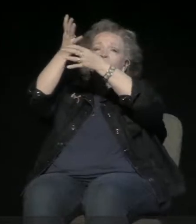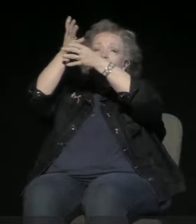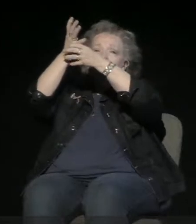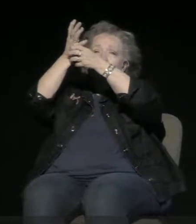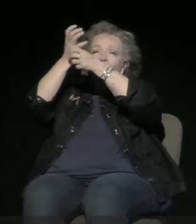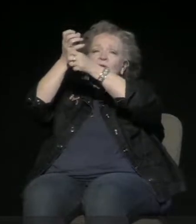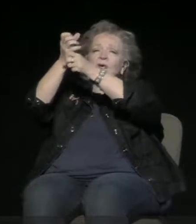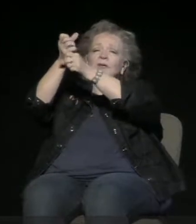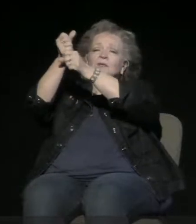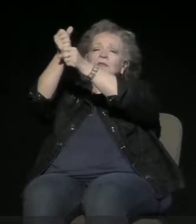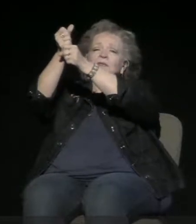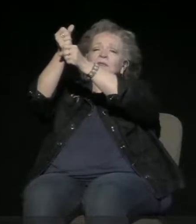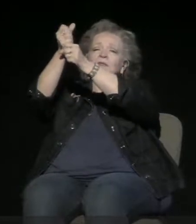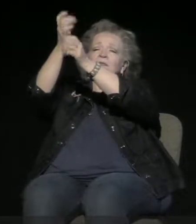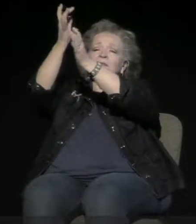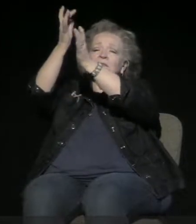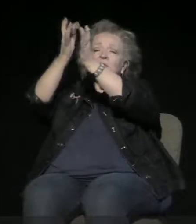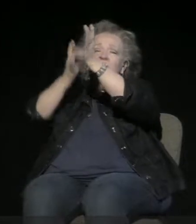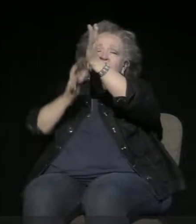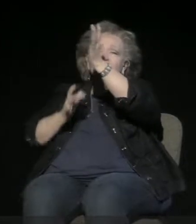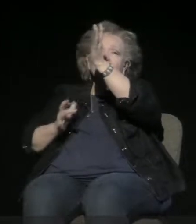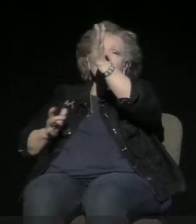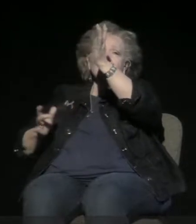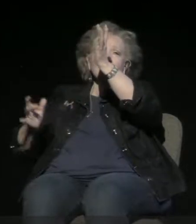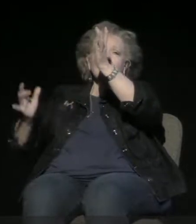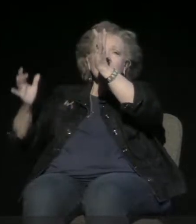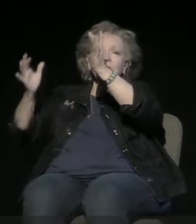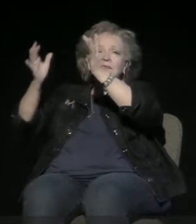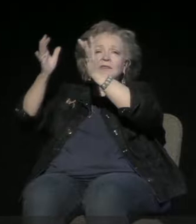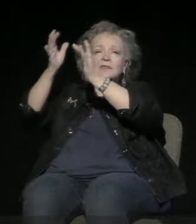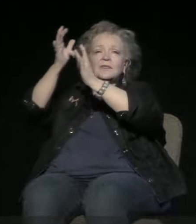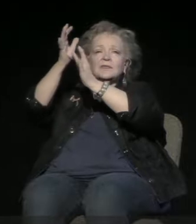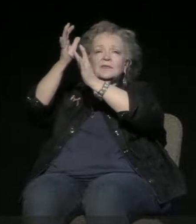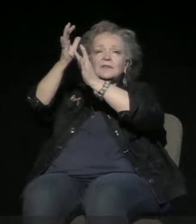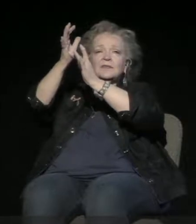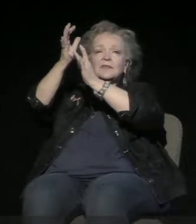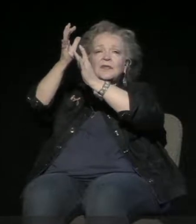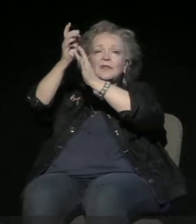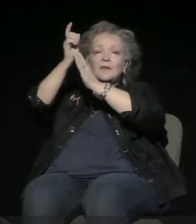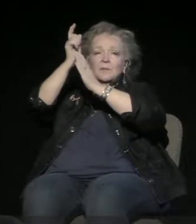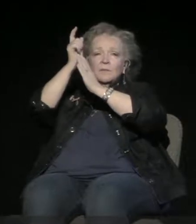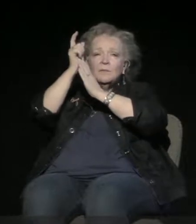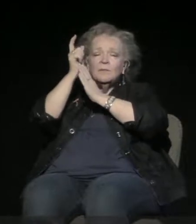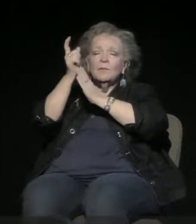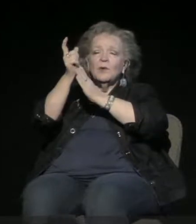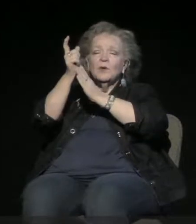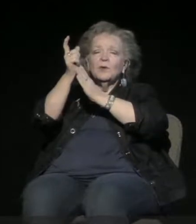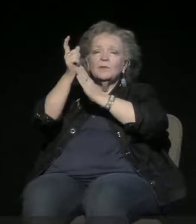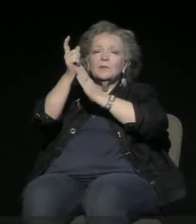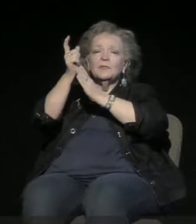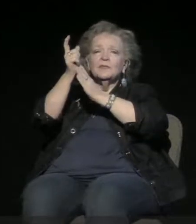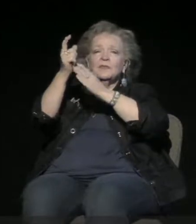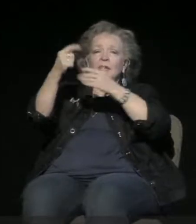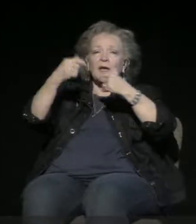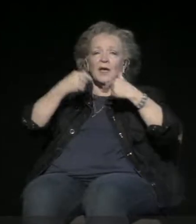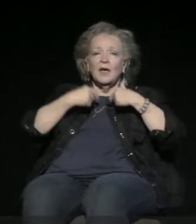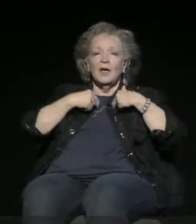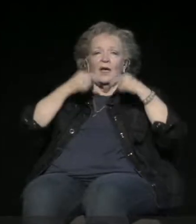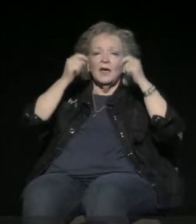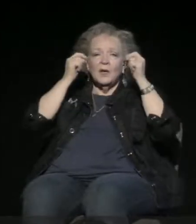my trust in Jesus. The moment